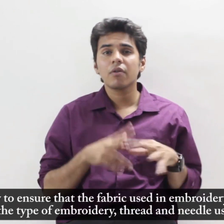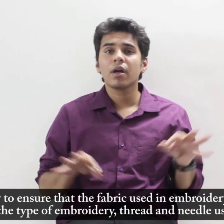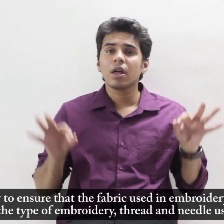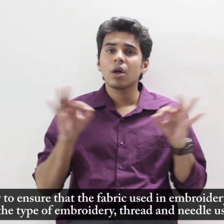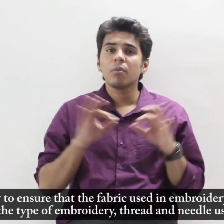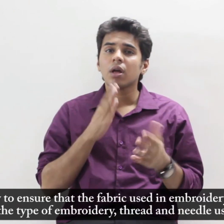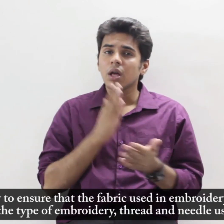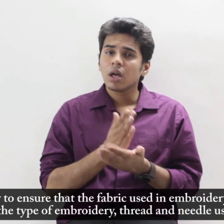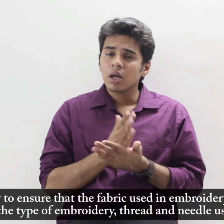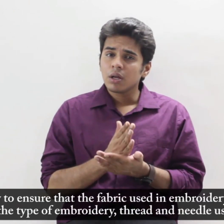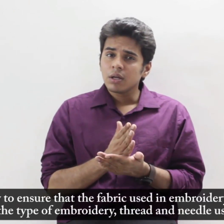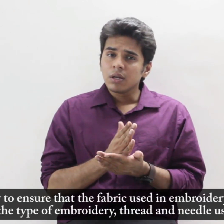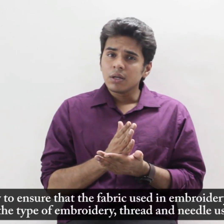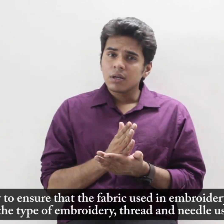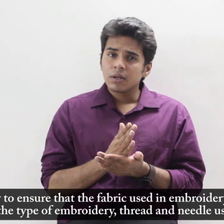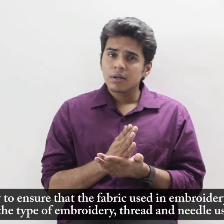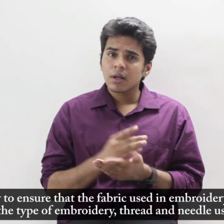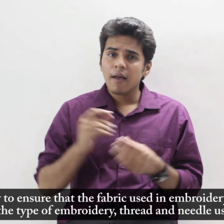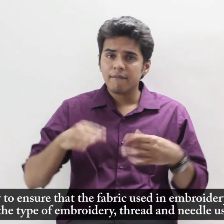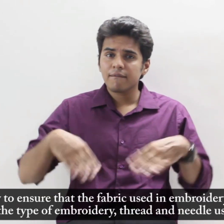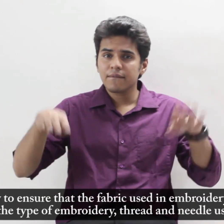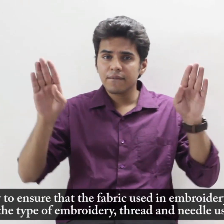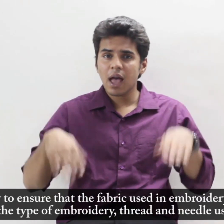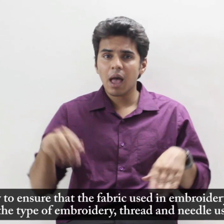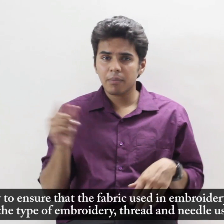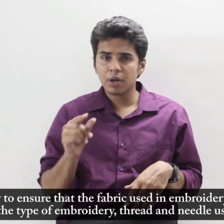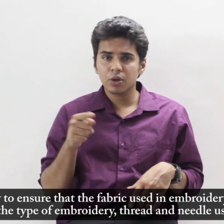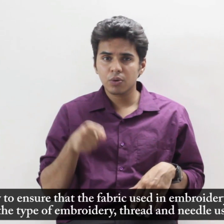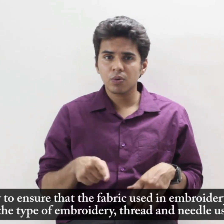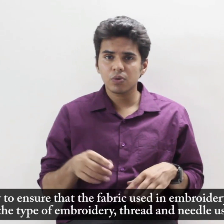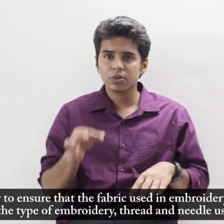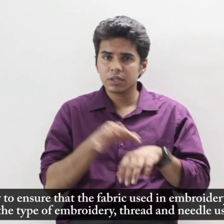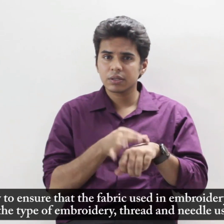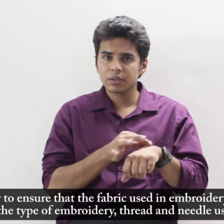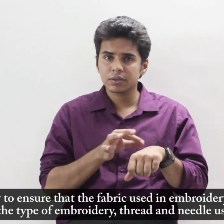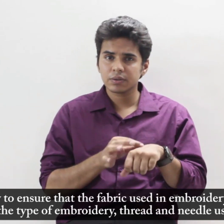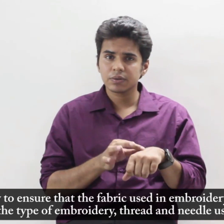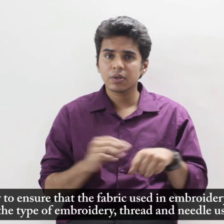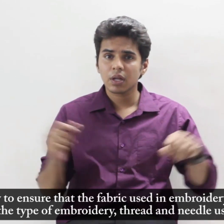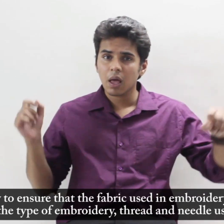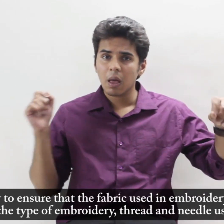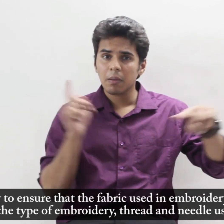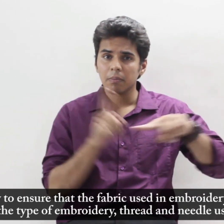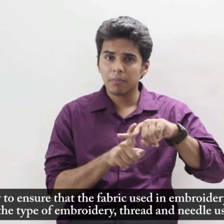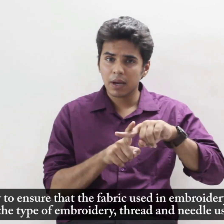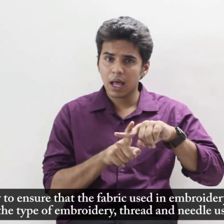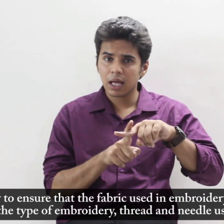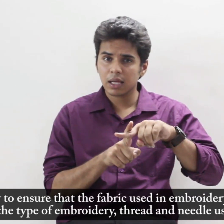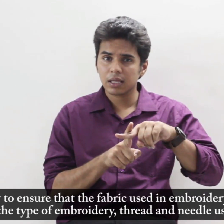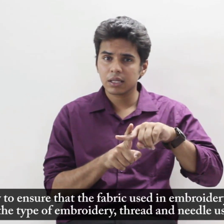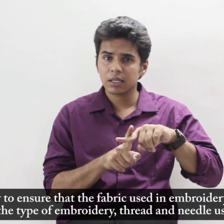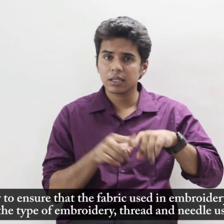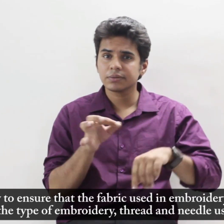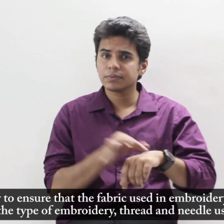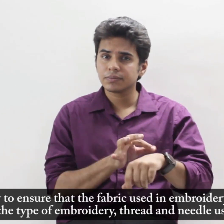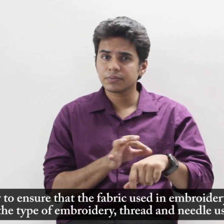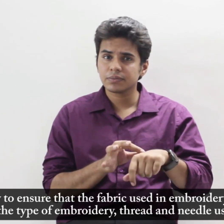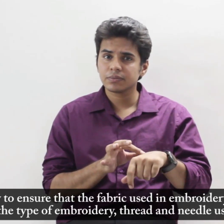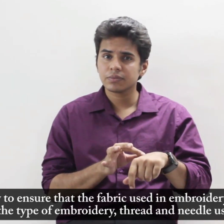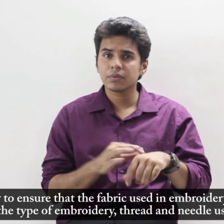It is necessary to ensure that the fabric used in embroidery is according to the type of embroidery, thread, and needle